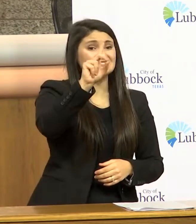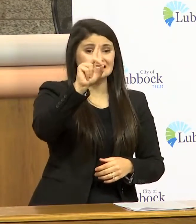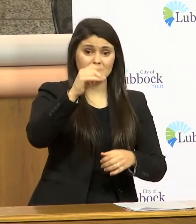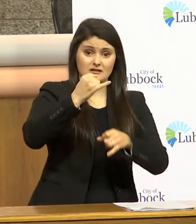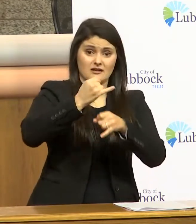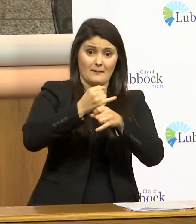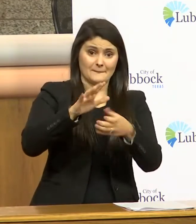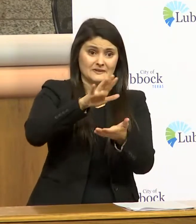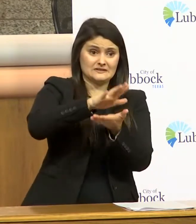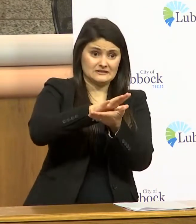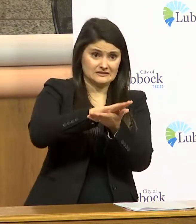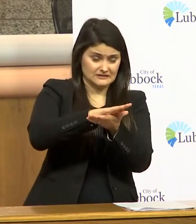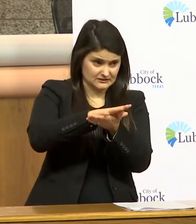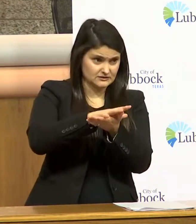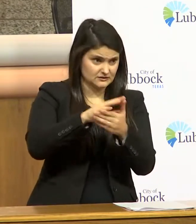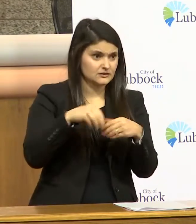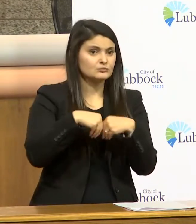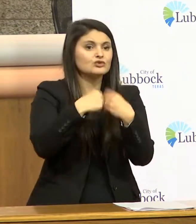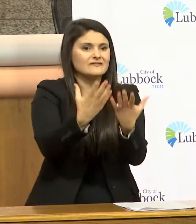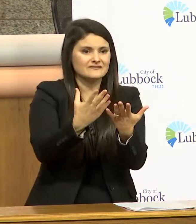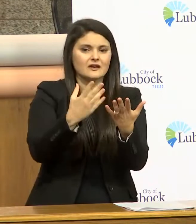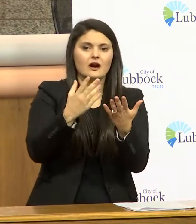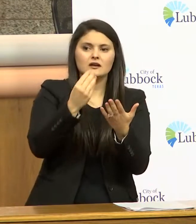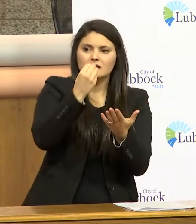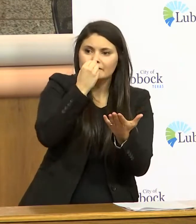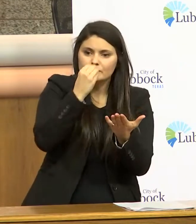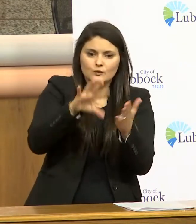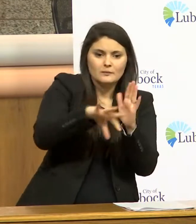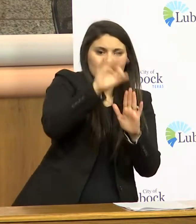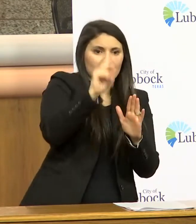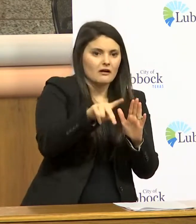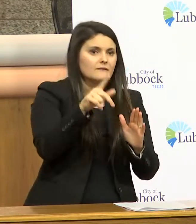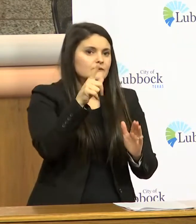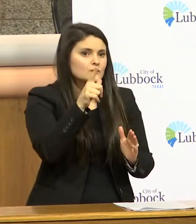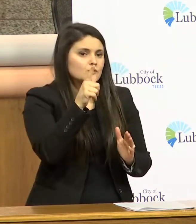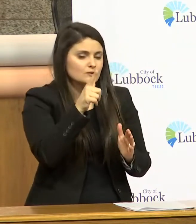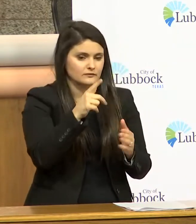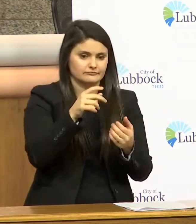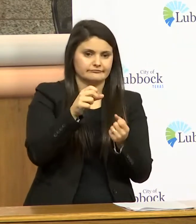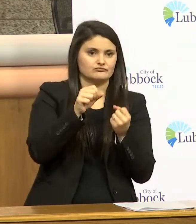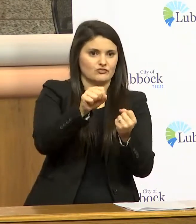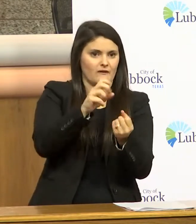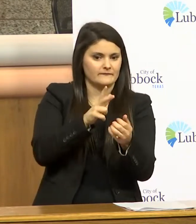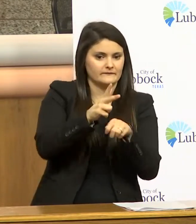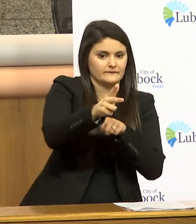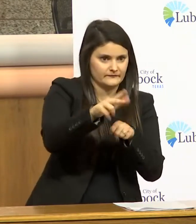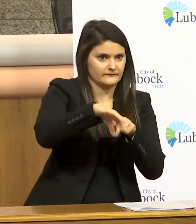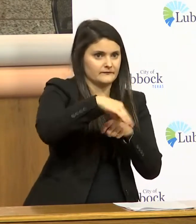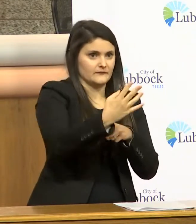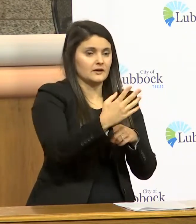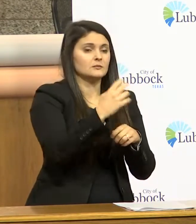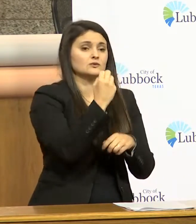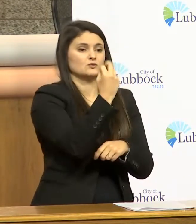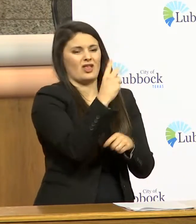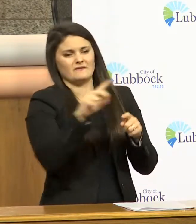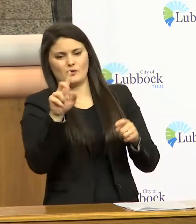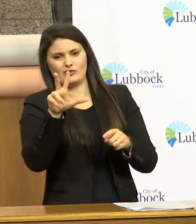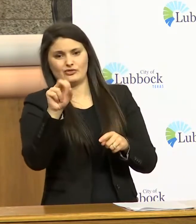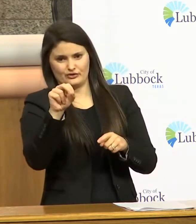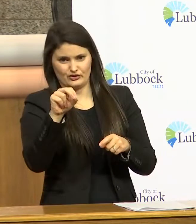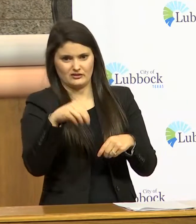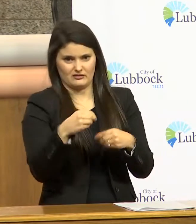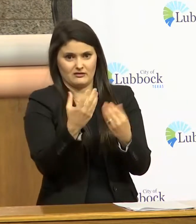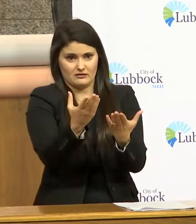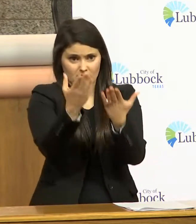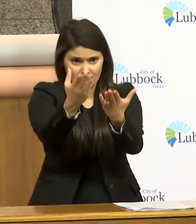provided curbside pickup of lunches today between 12 and 1 30 school district school